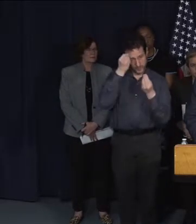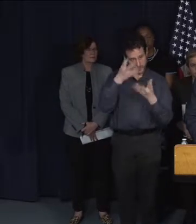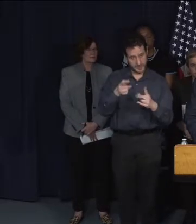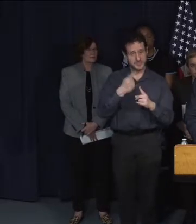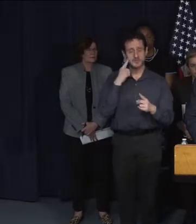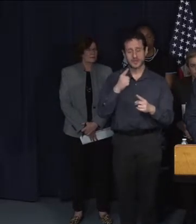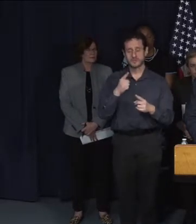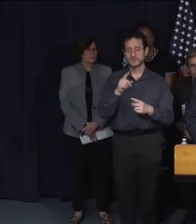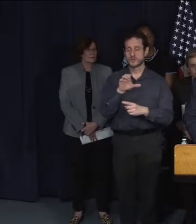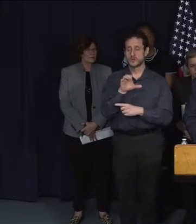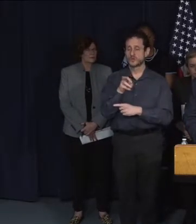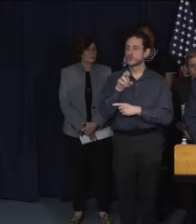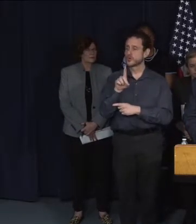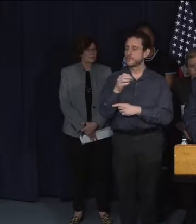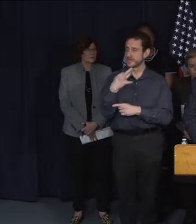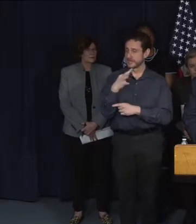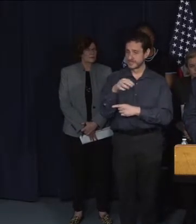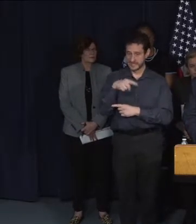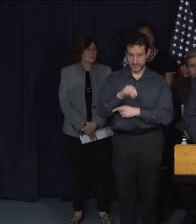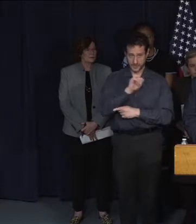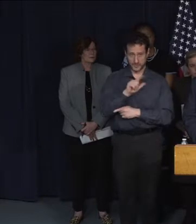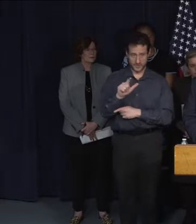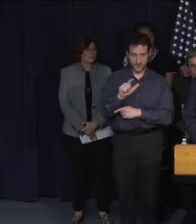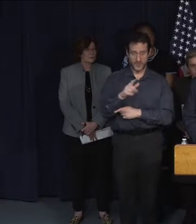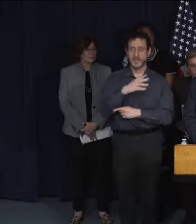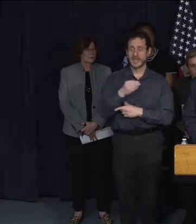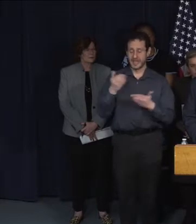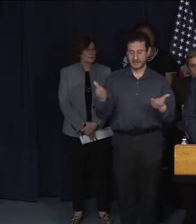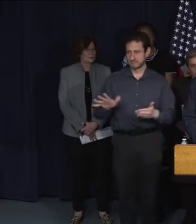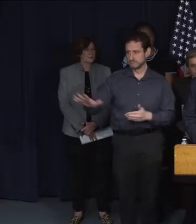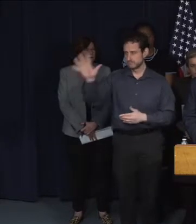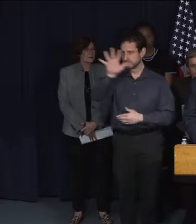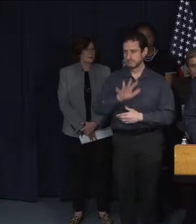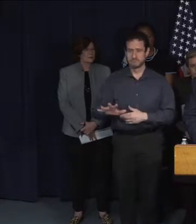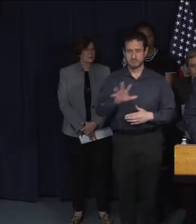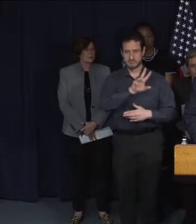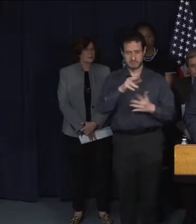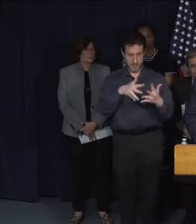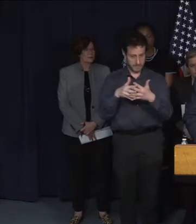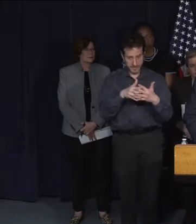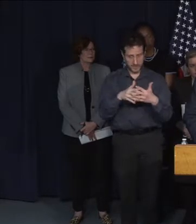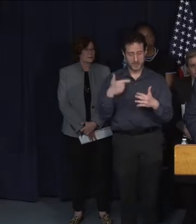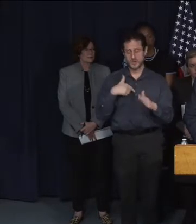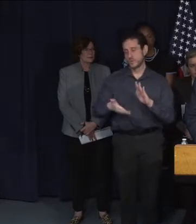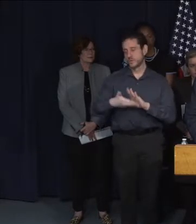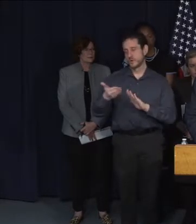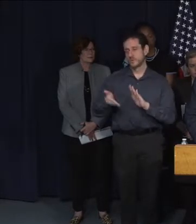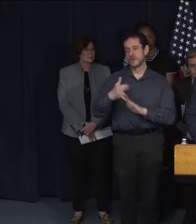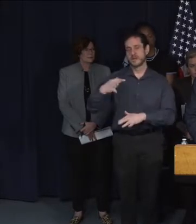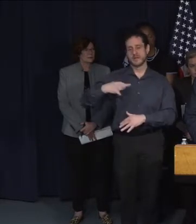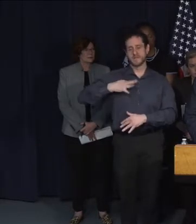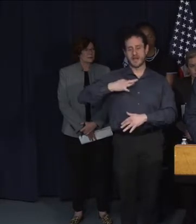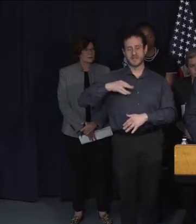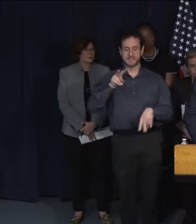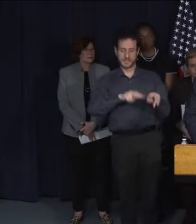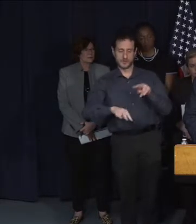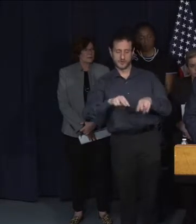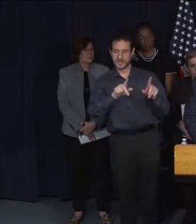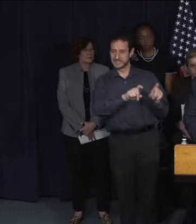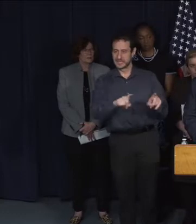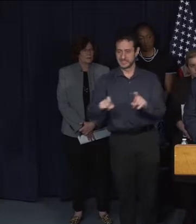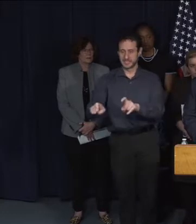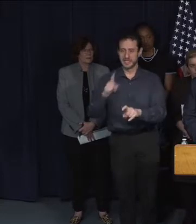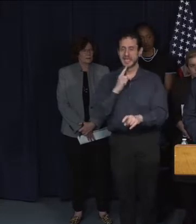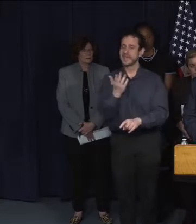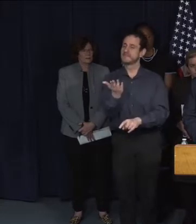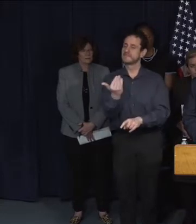state of COVID-19 in Illinois and in the United States, we are now running voluntary surveillance testing at